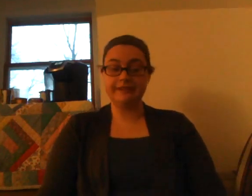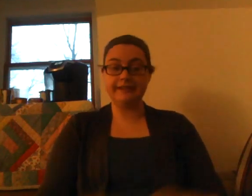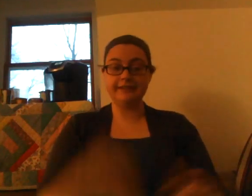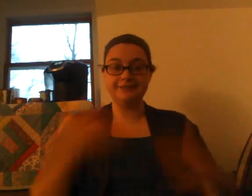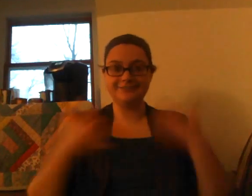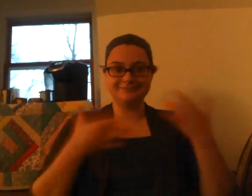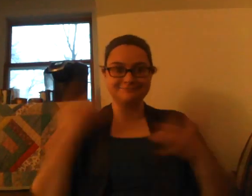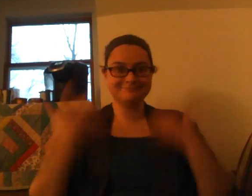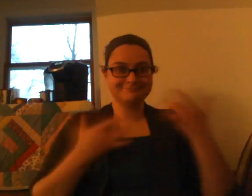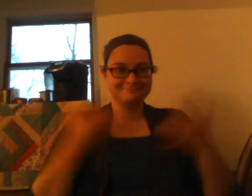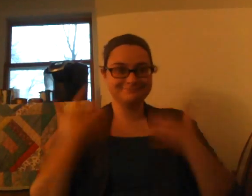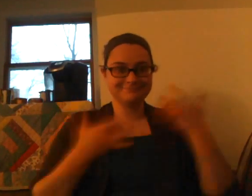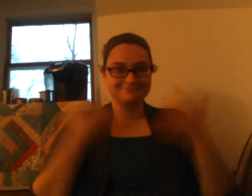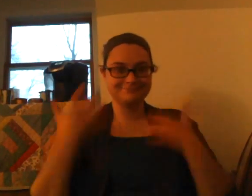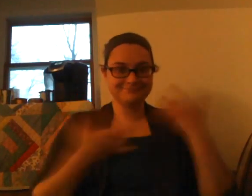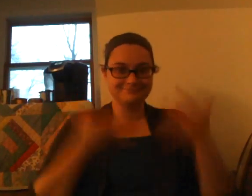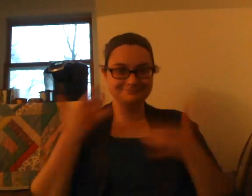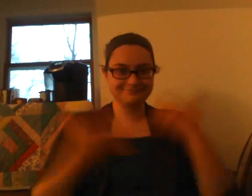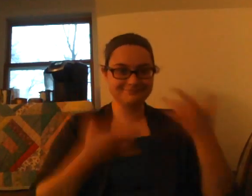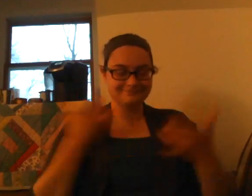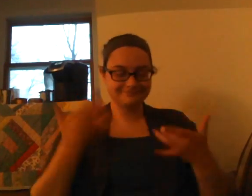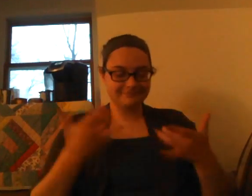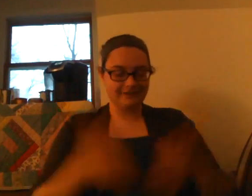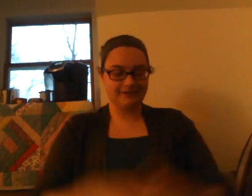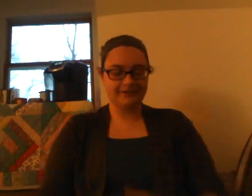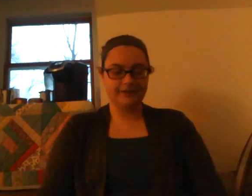feelings. There you go.